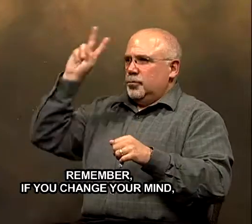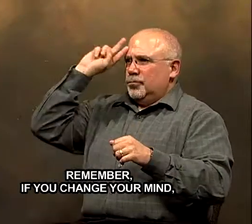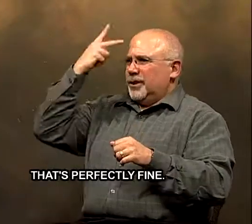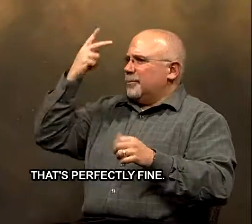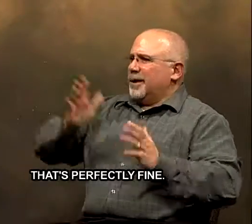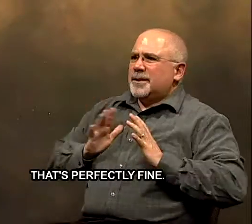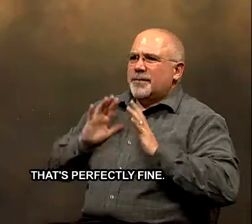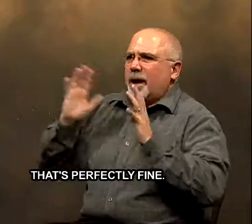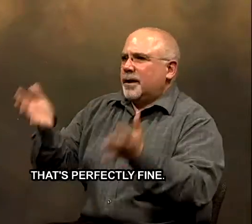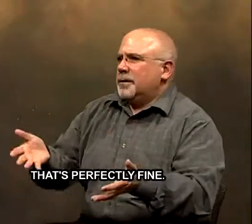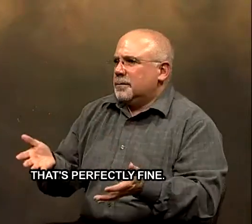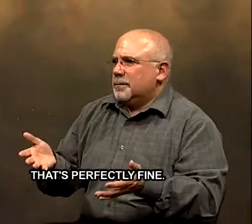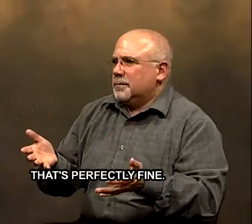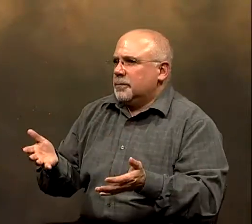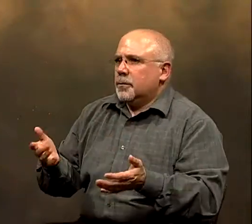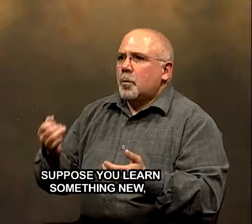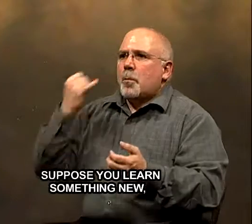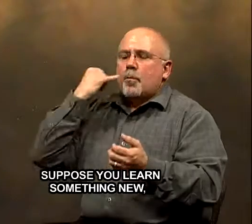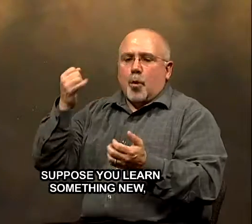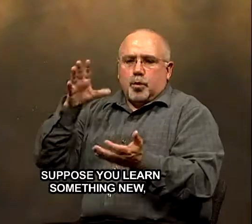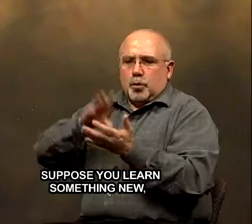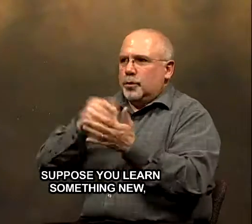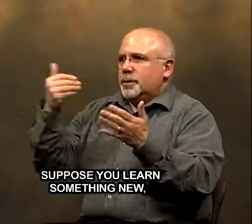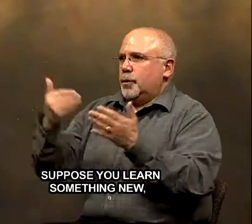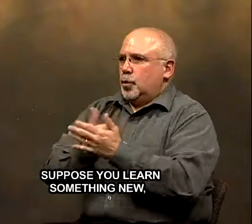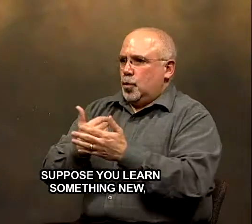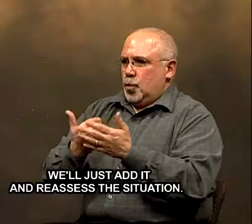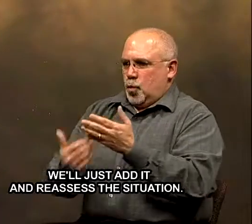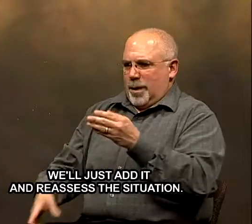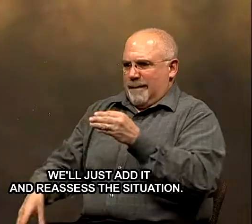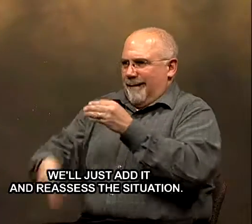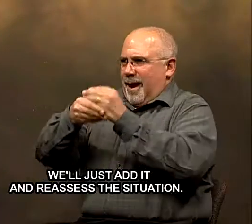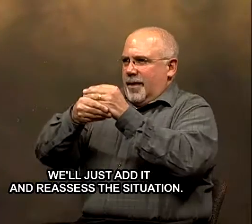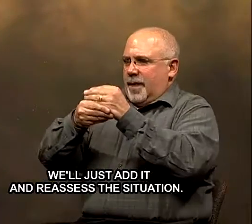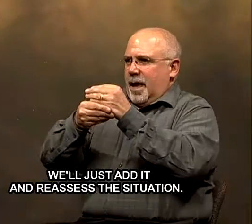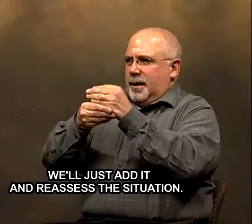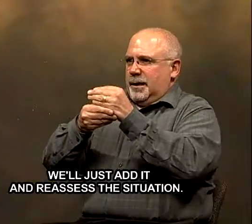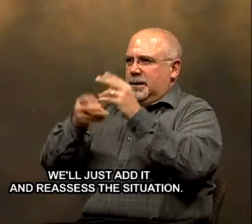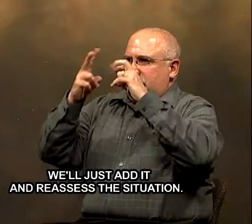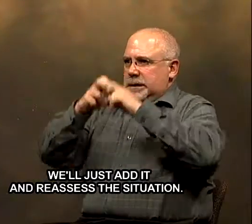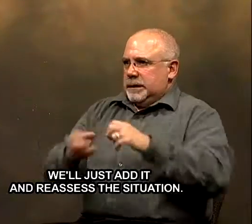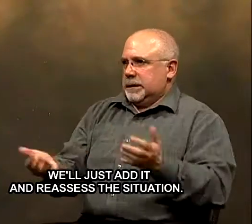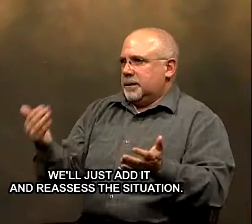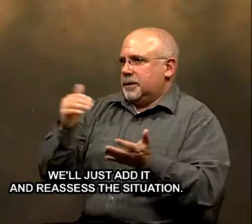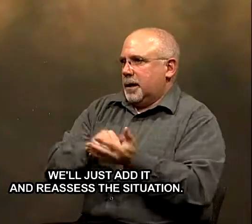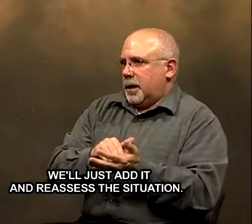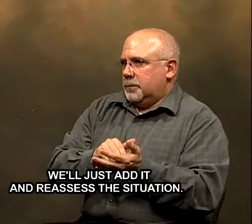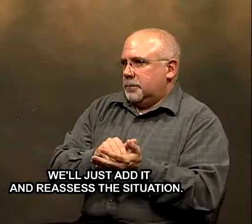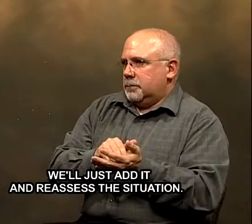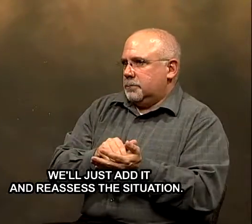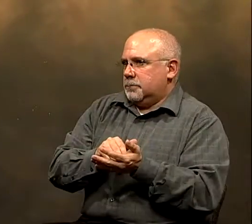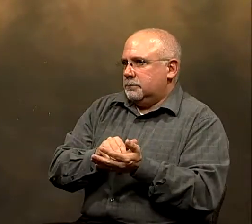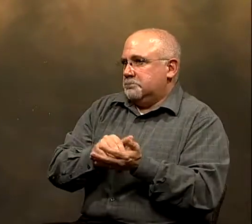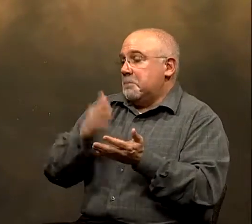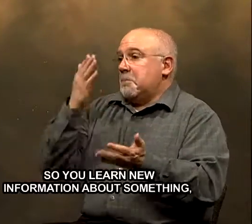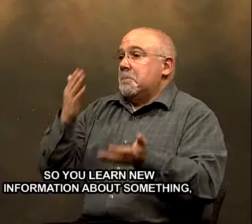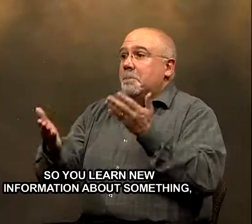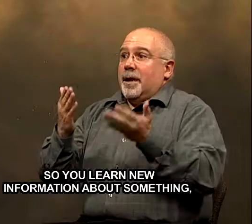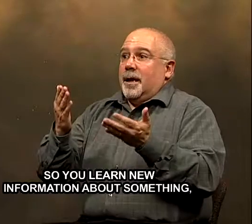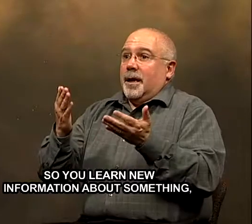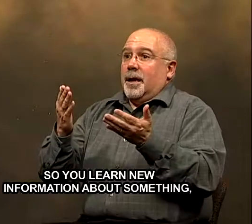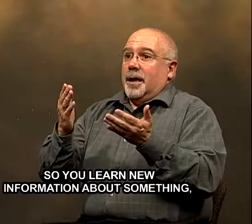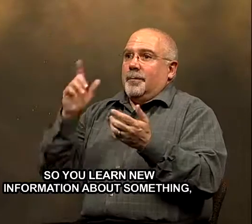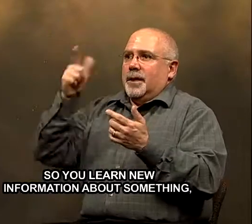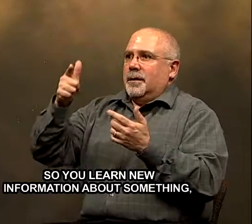your mind, that's perfectly fine. Suppose we learn something new, we'll just add it and reassess the situation.